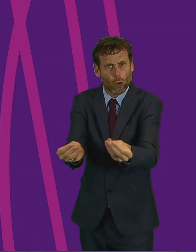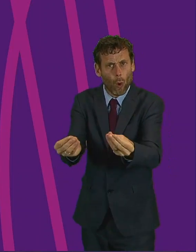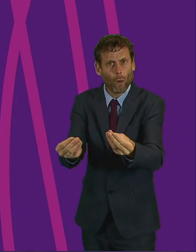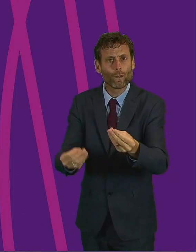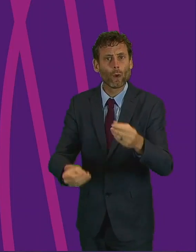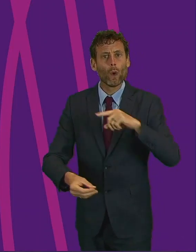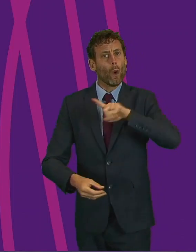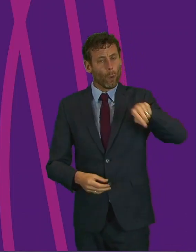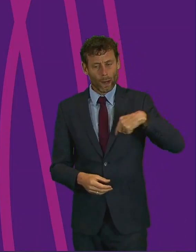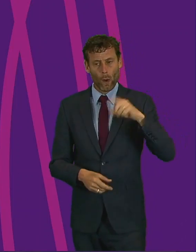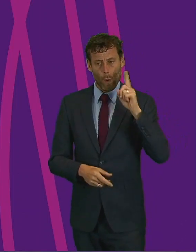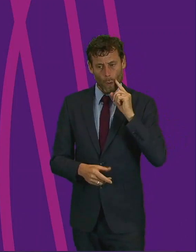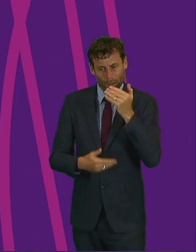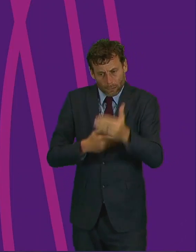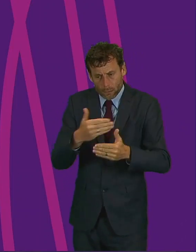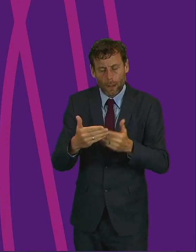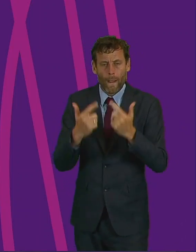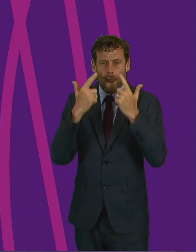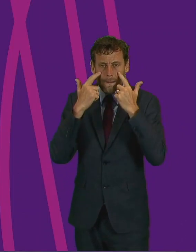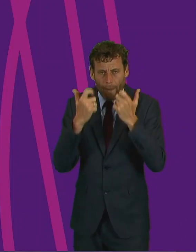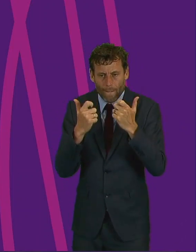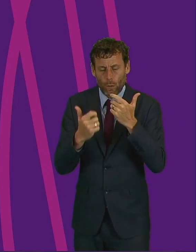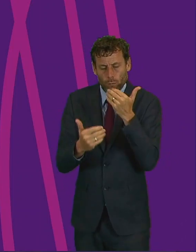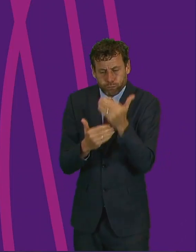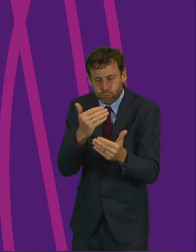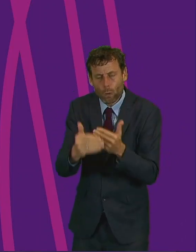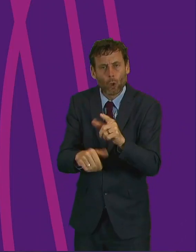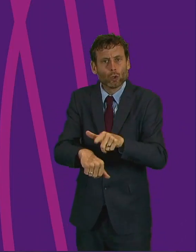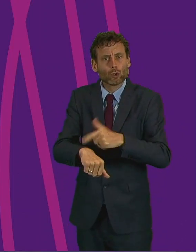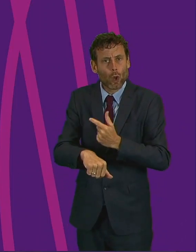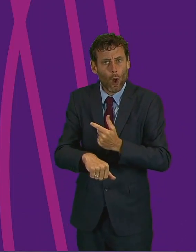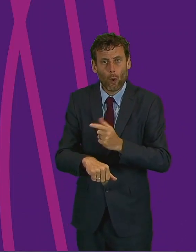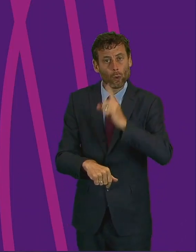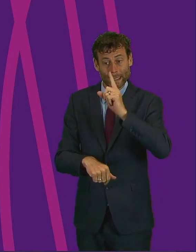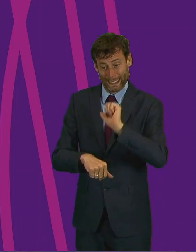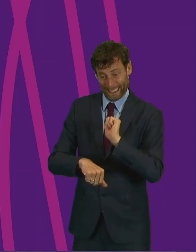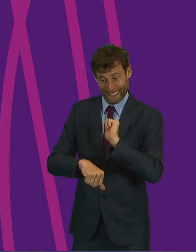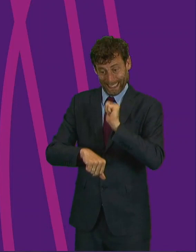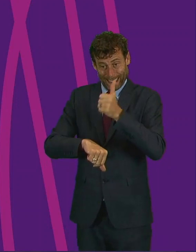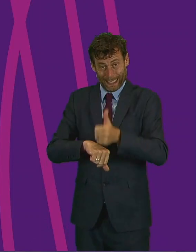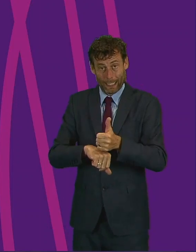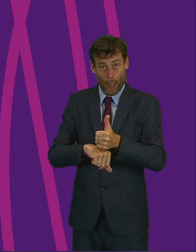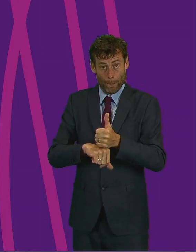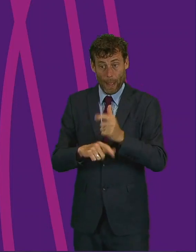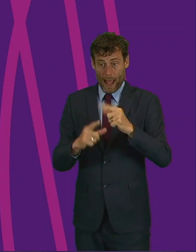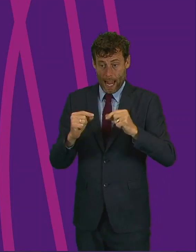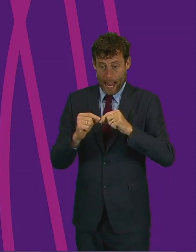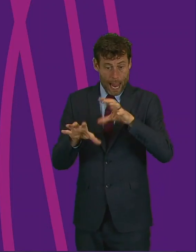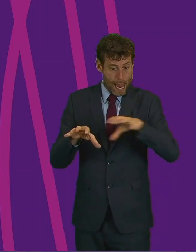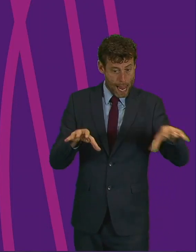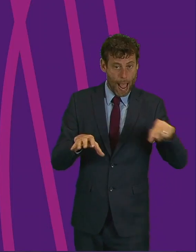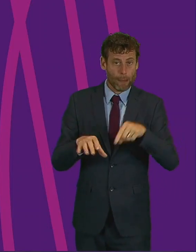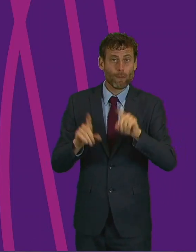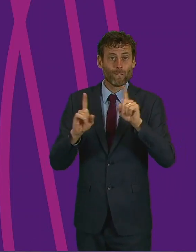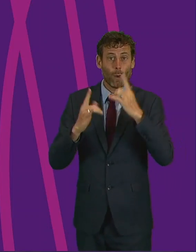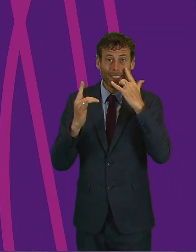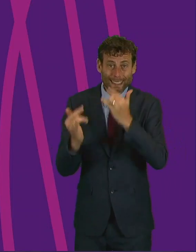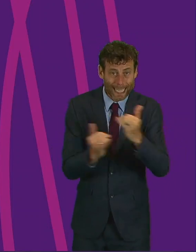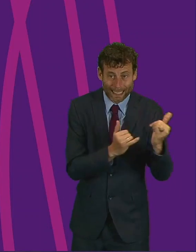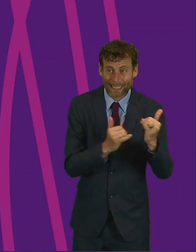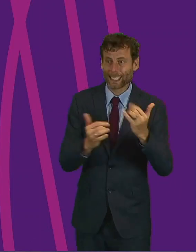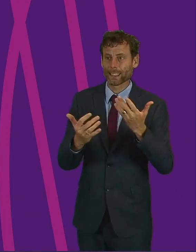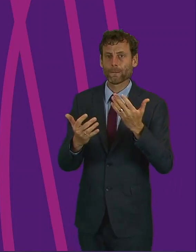cautious approach, making sure that we, as we have done, build up our testing capacity, but also, crucially, use testing in a way